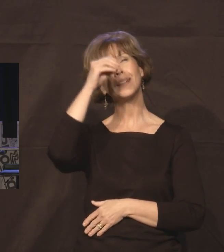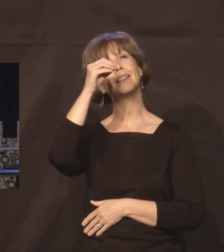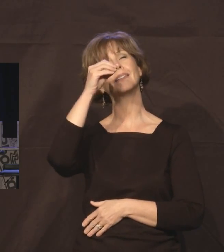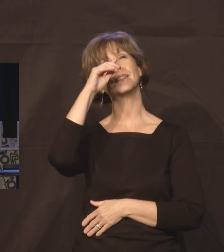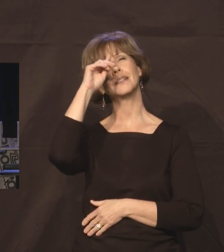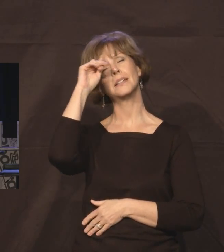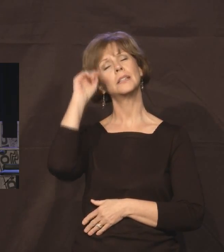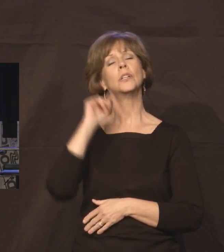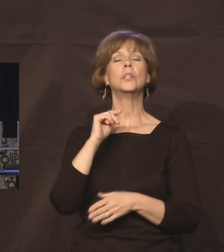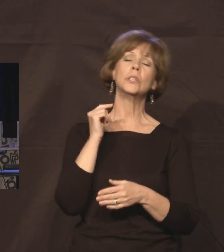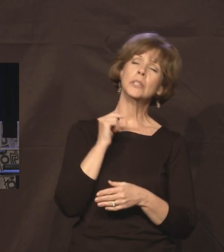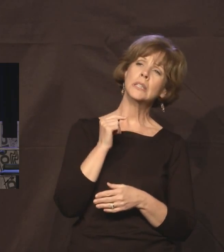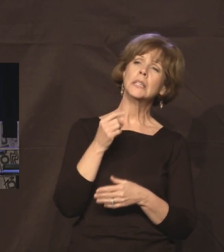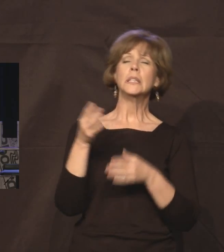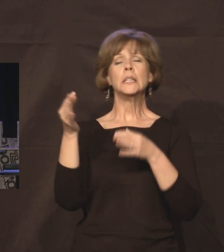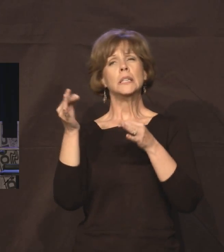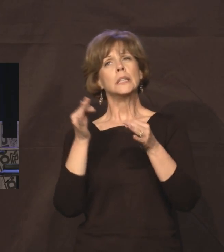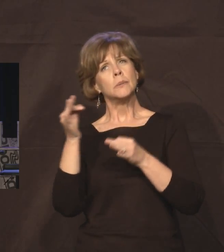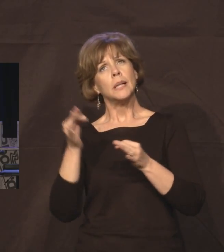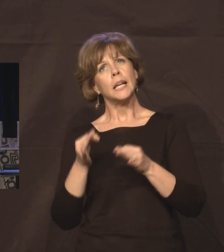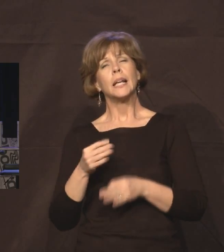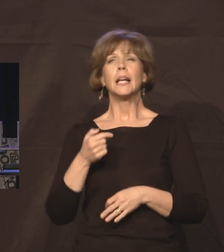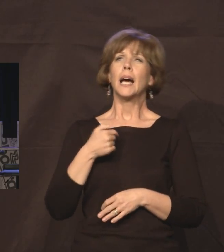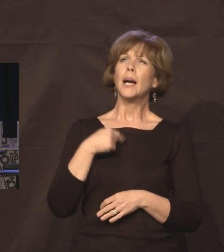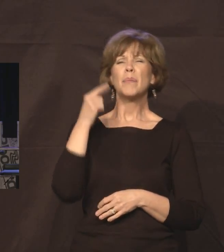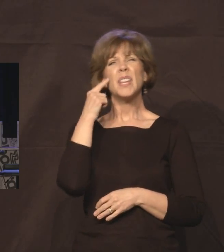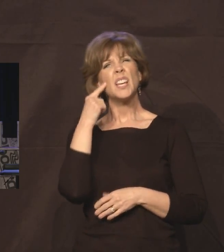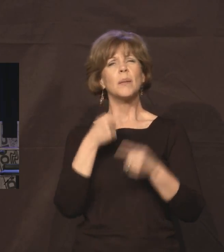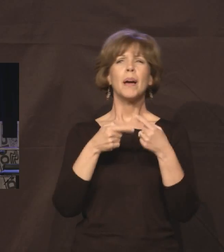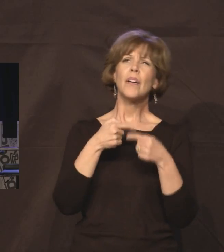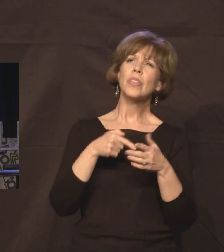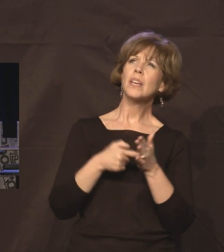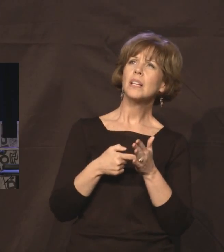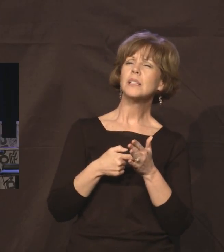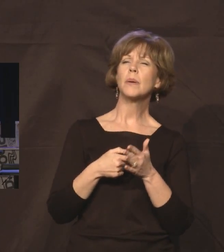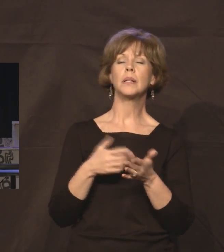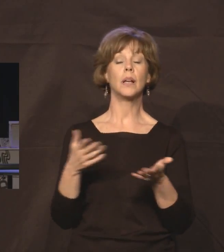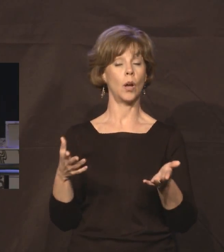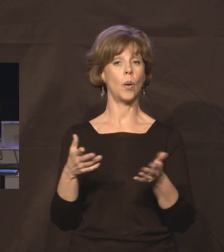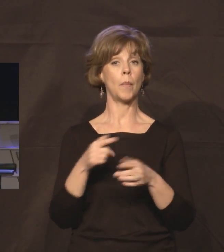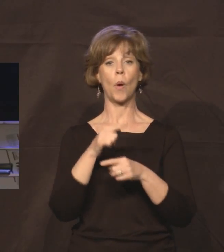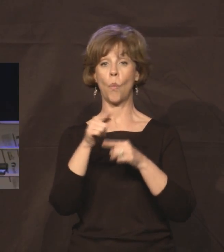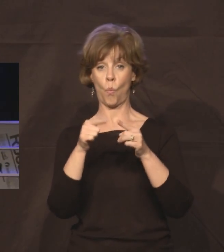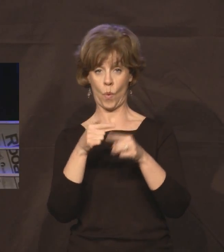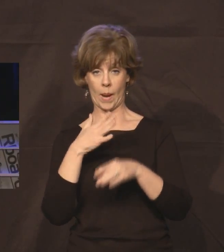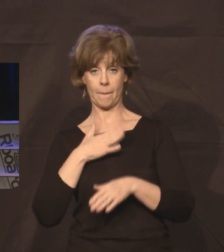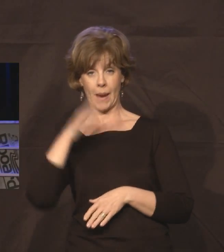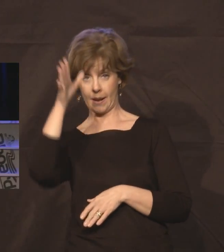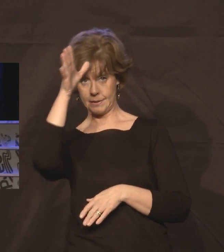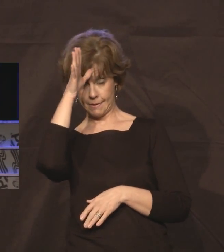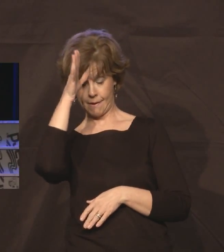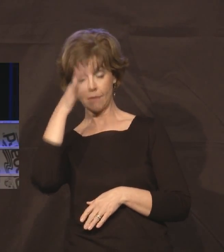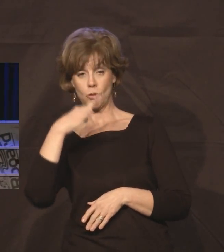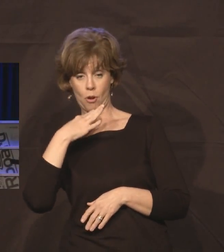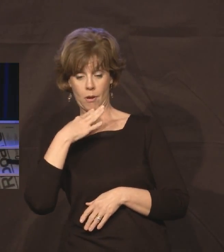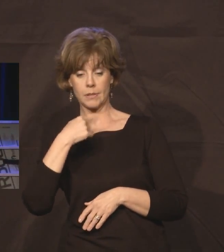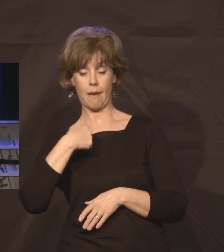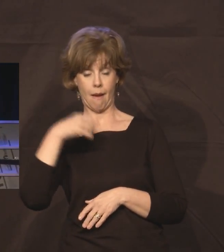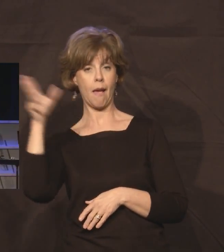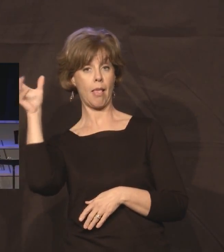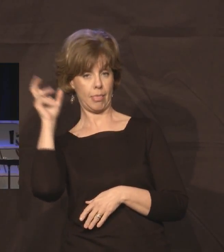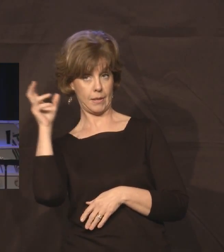hey, Dad, I'm thinking about this and da-da-da-da. And I'll tell you, like, when he speaks, I listen. I mean, I do. Now, it's